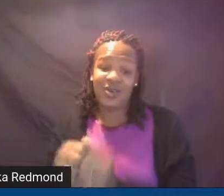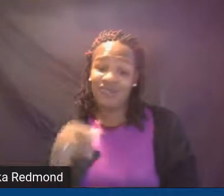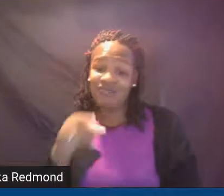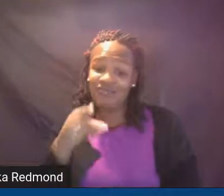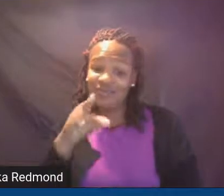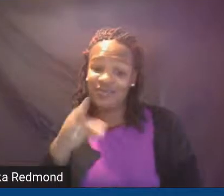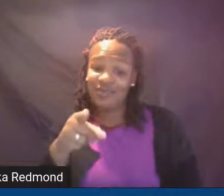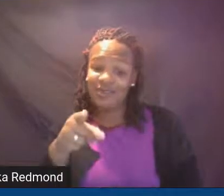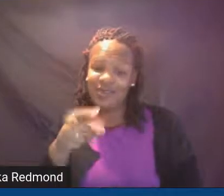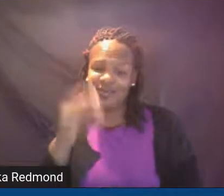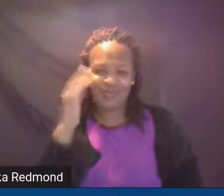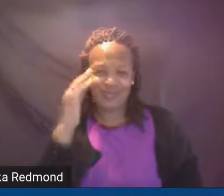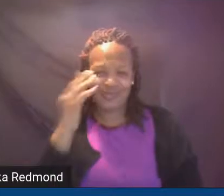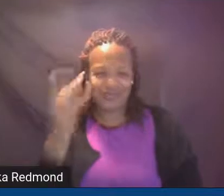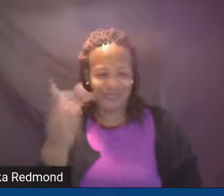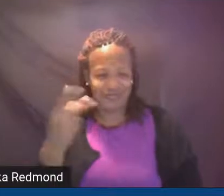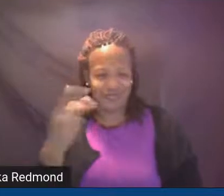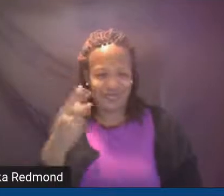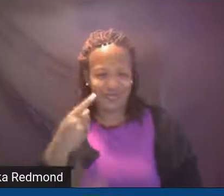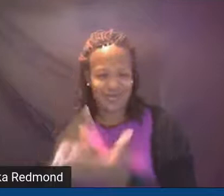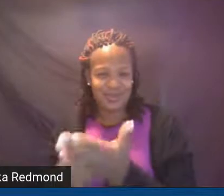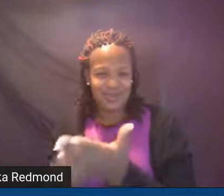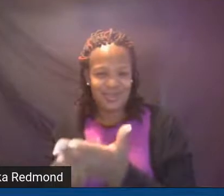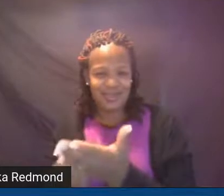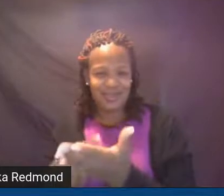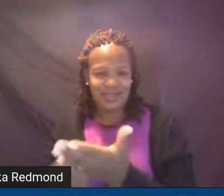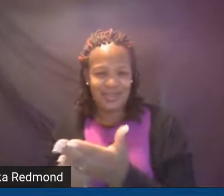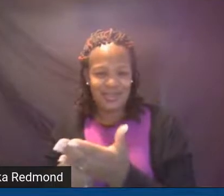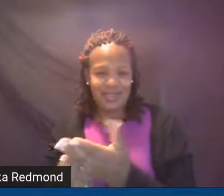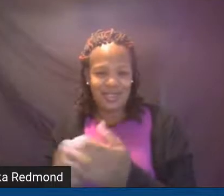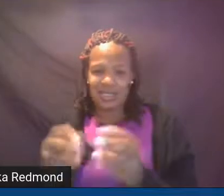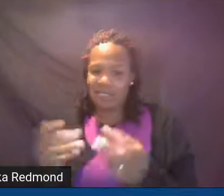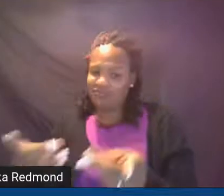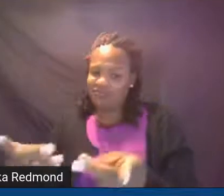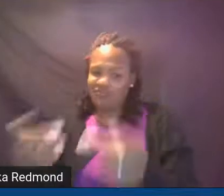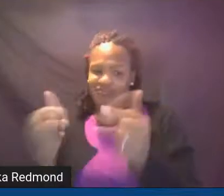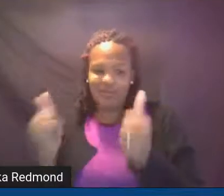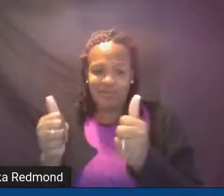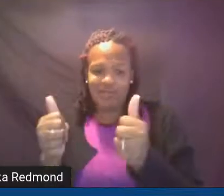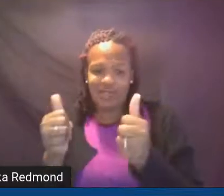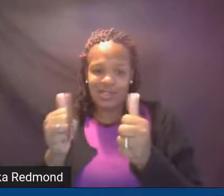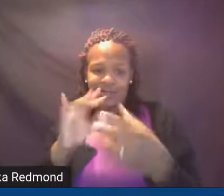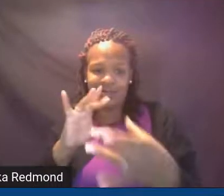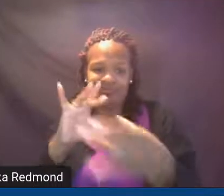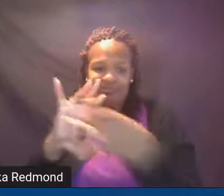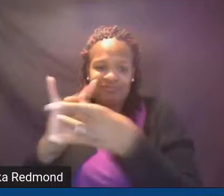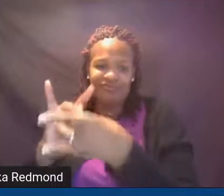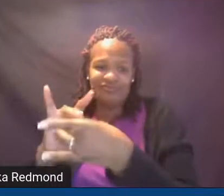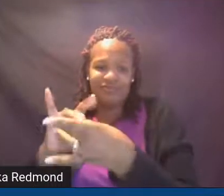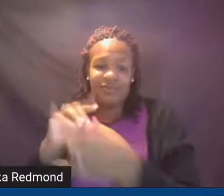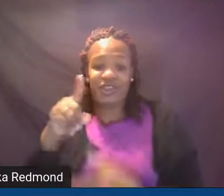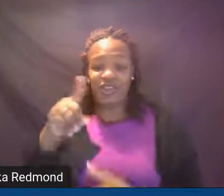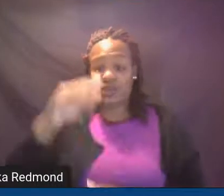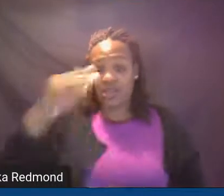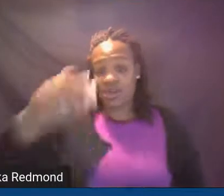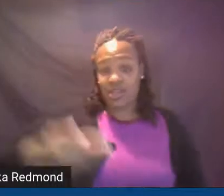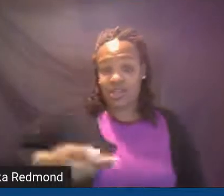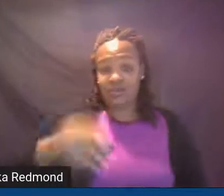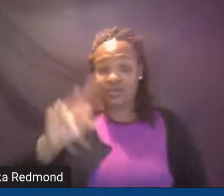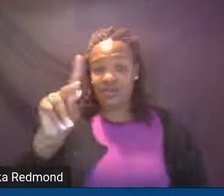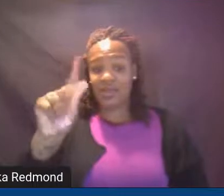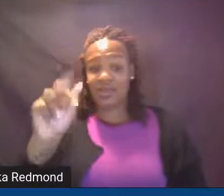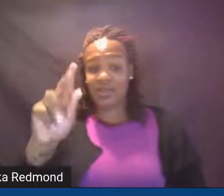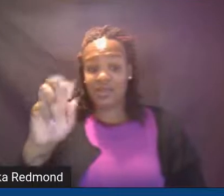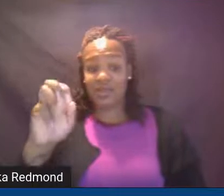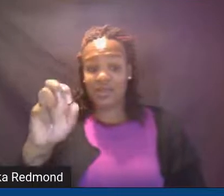talked, immediately you started making some connections. You introduced me to Karen from Harvard Business School, and we